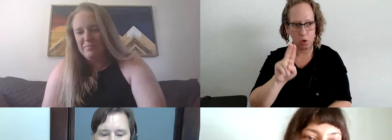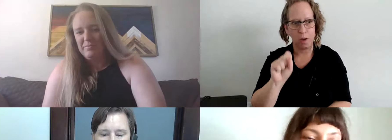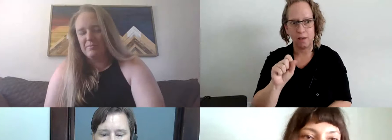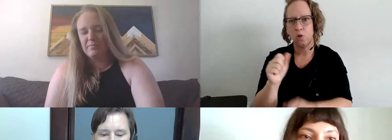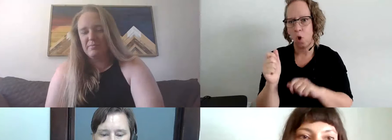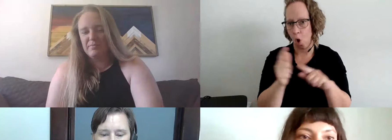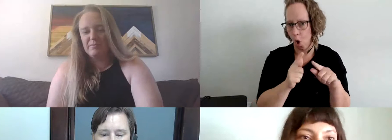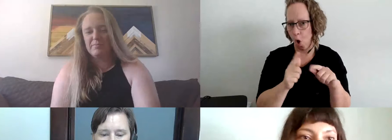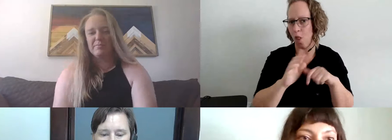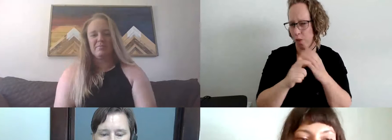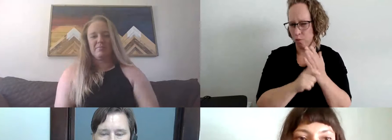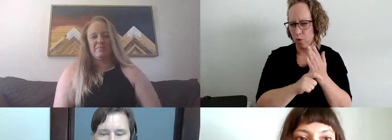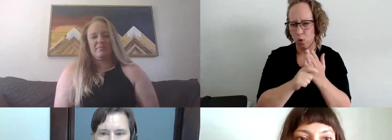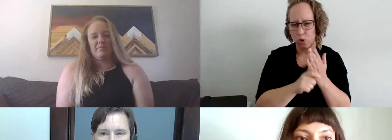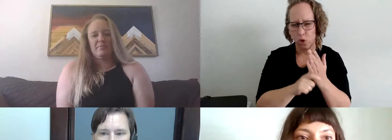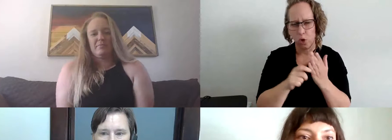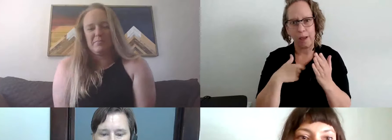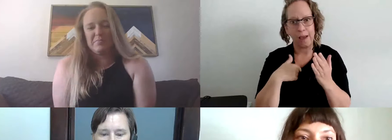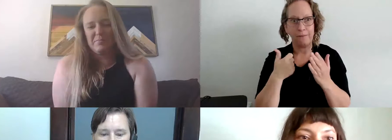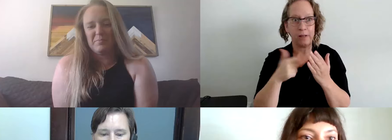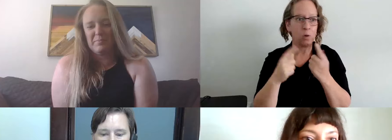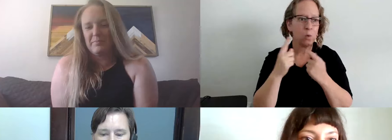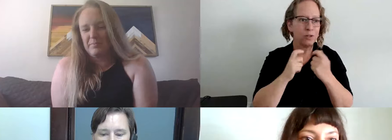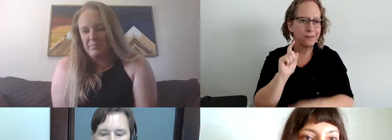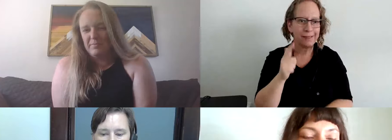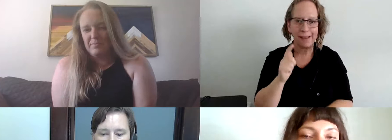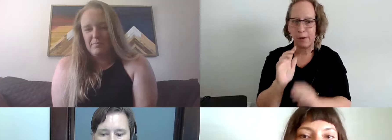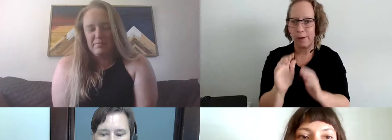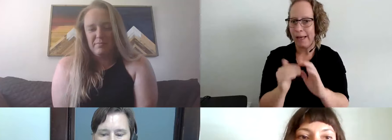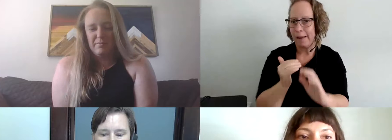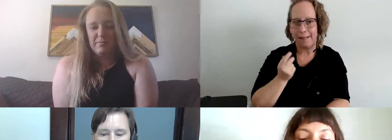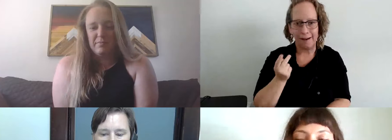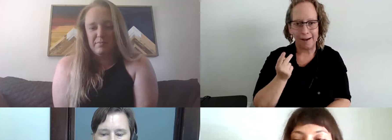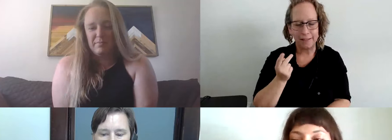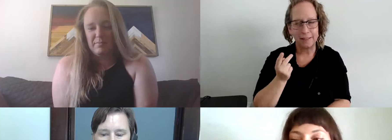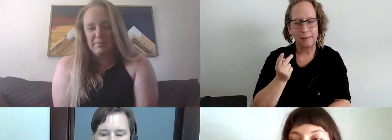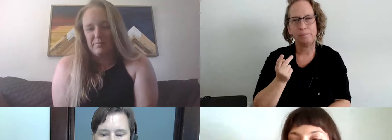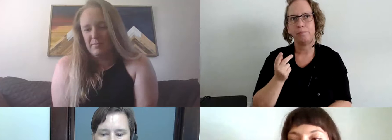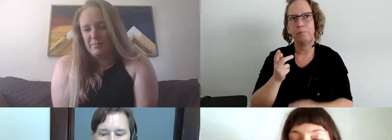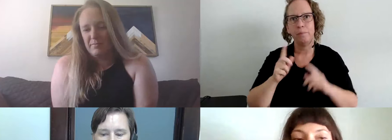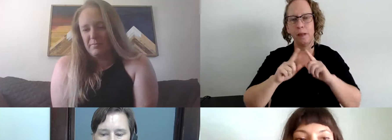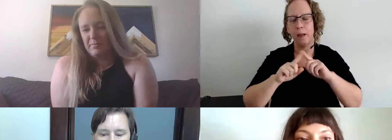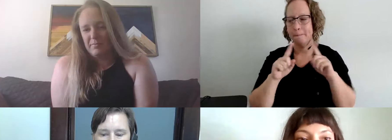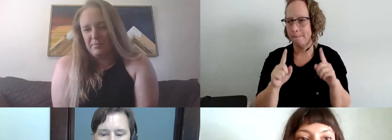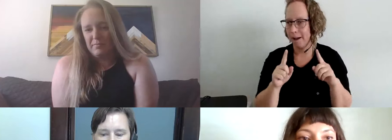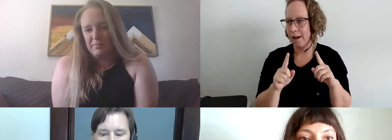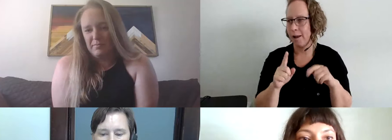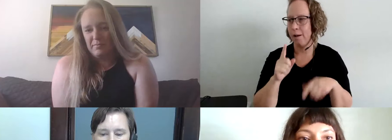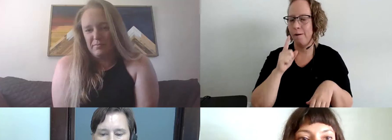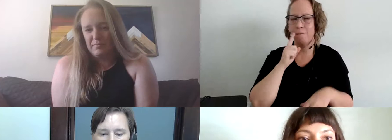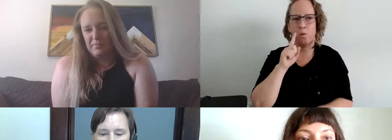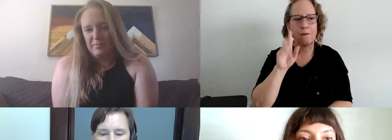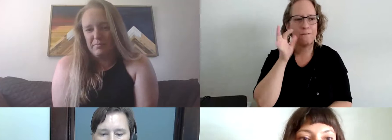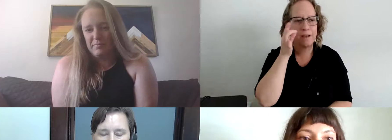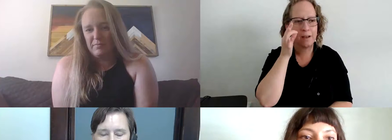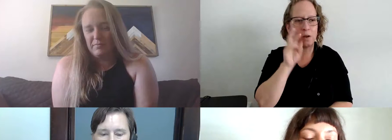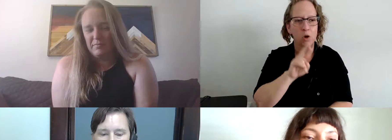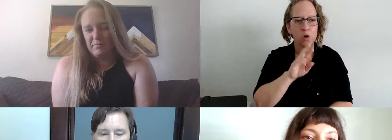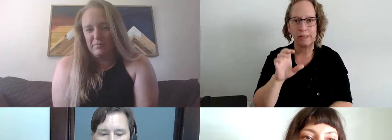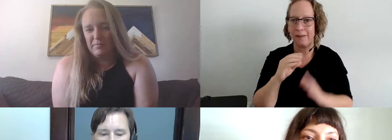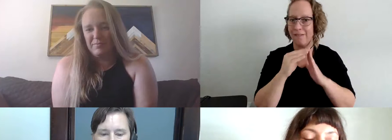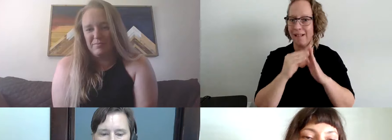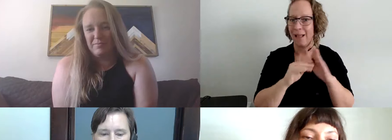on the brochure. And if you ever have questions later on, you can always email us. But for federal RCC, you fill out a